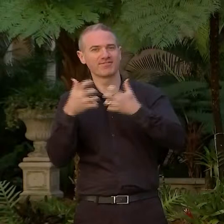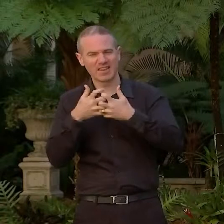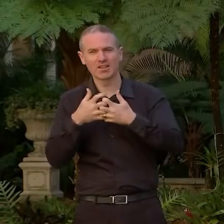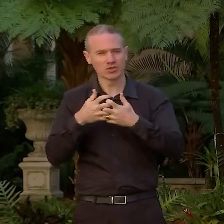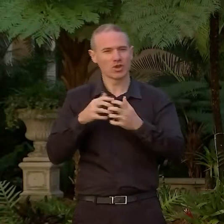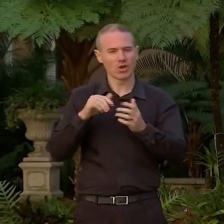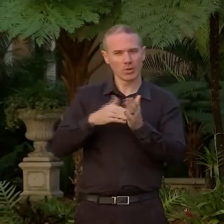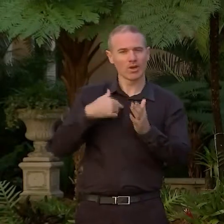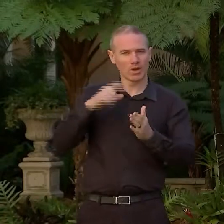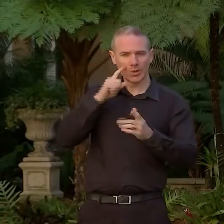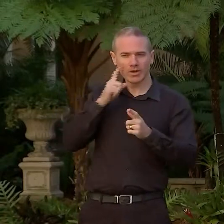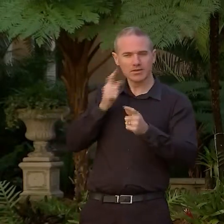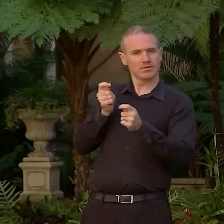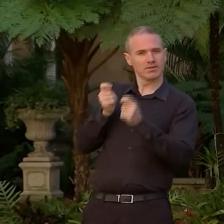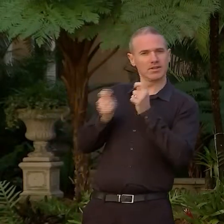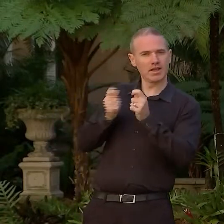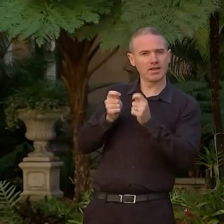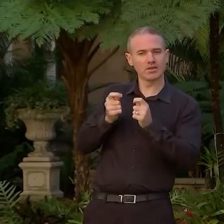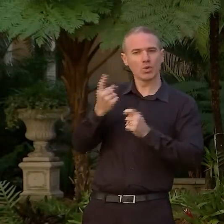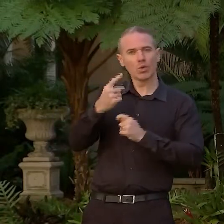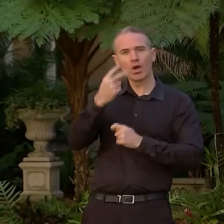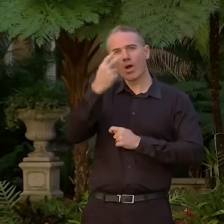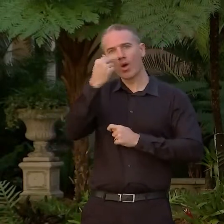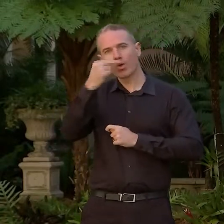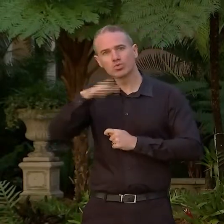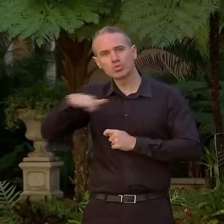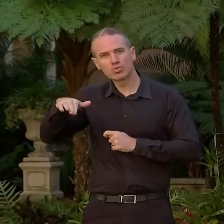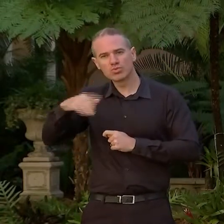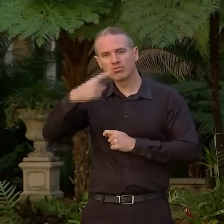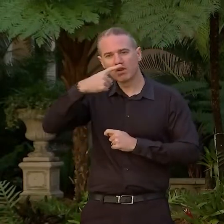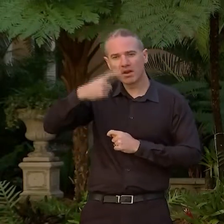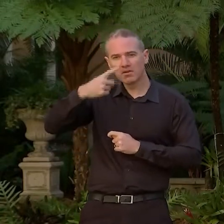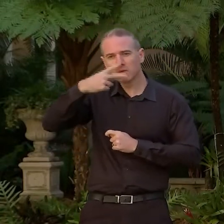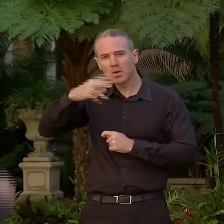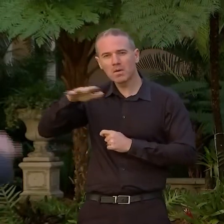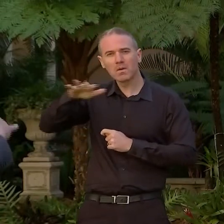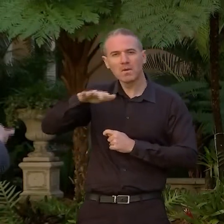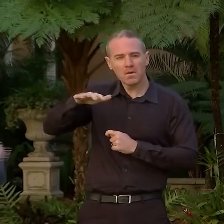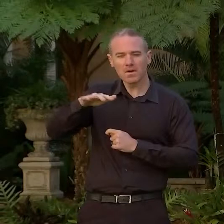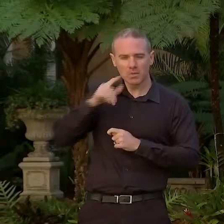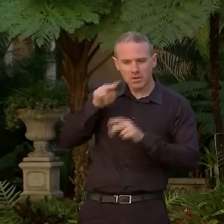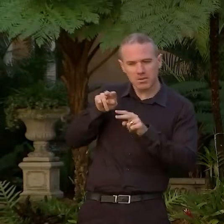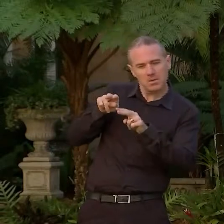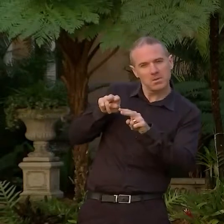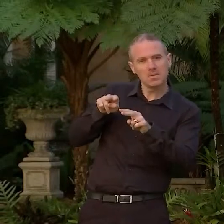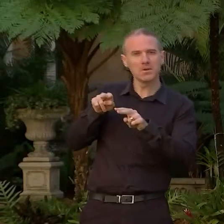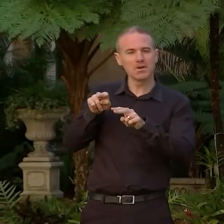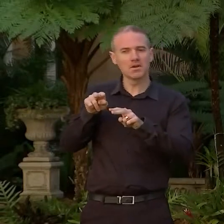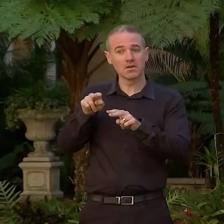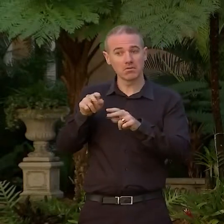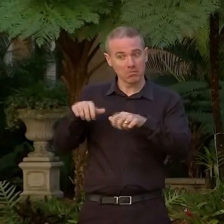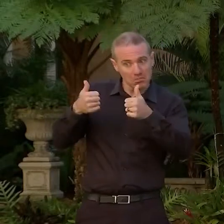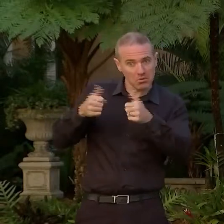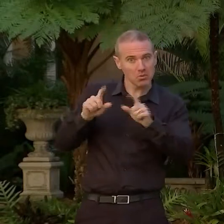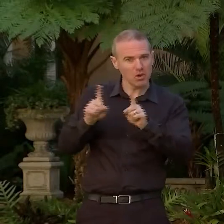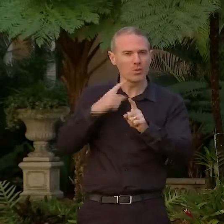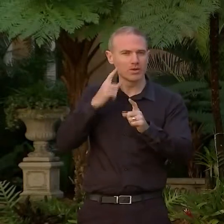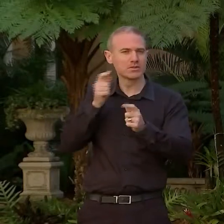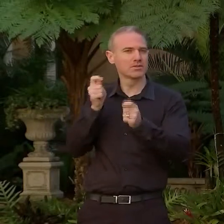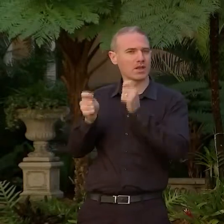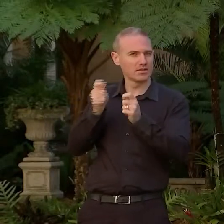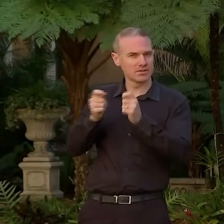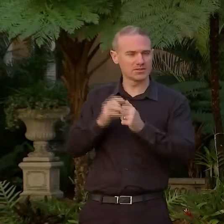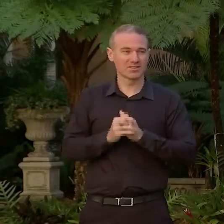work with maybe the older children in primary school. We're just working that through. So but people don't, there's very